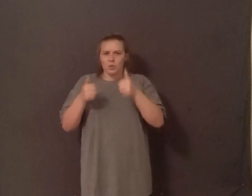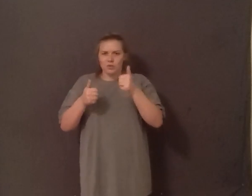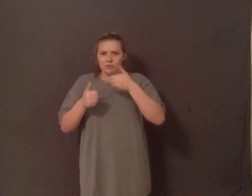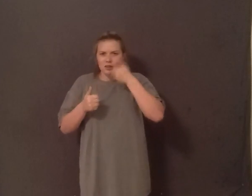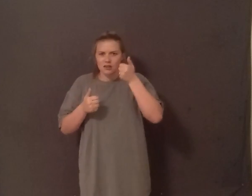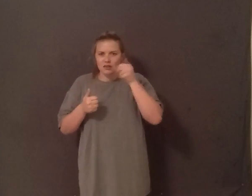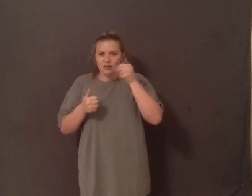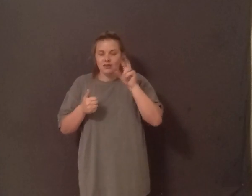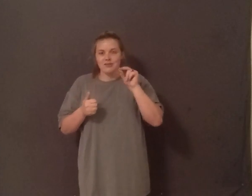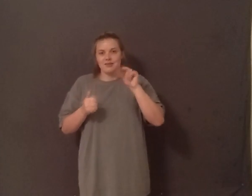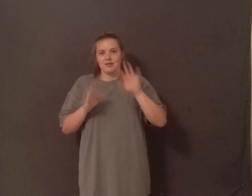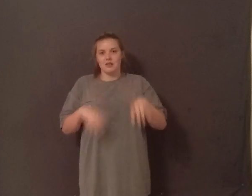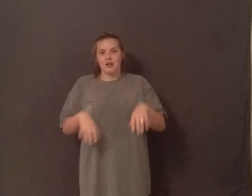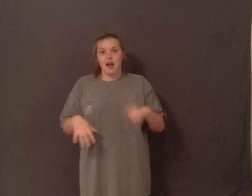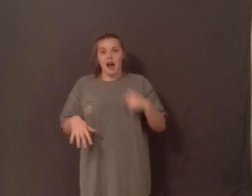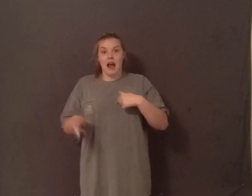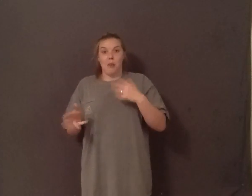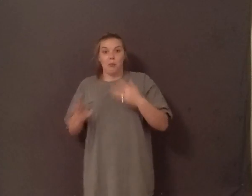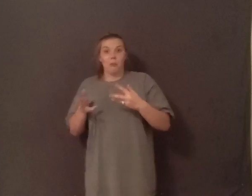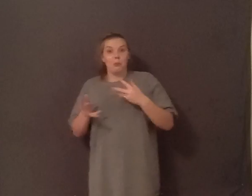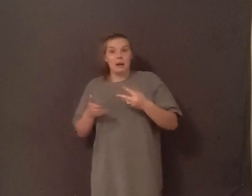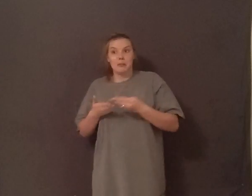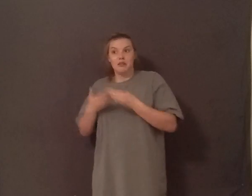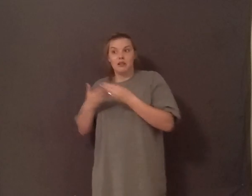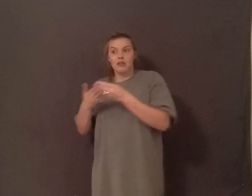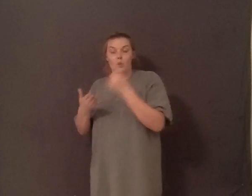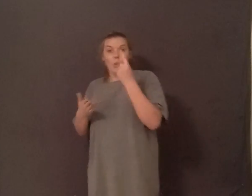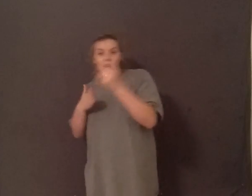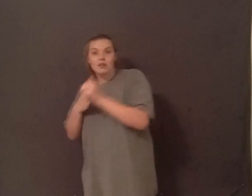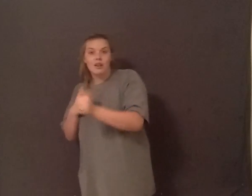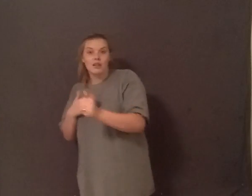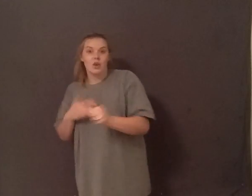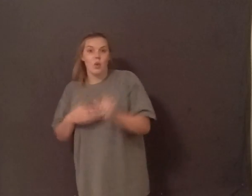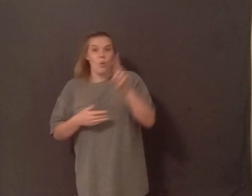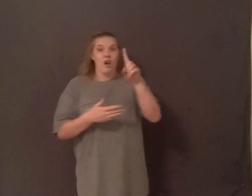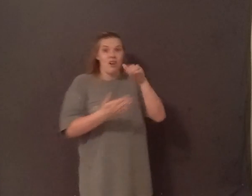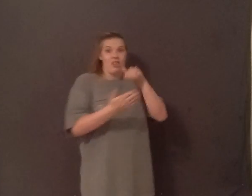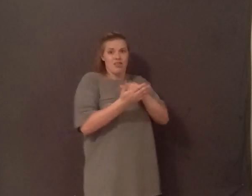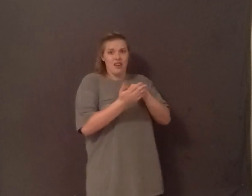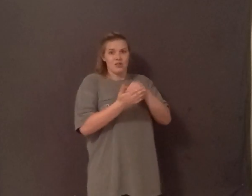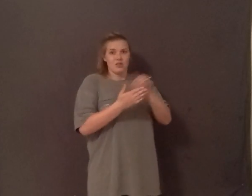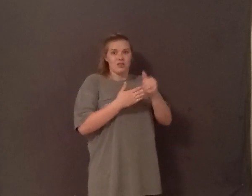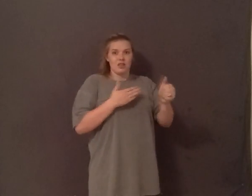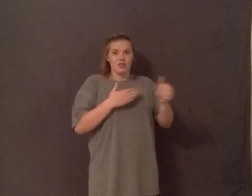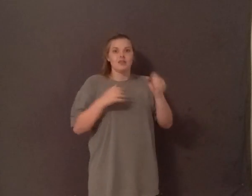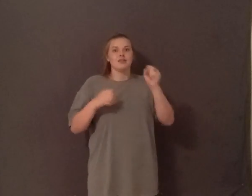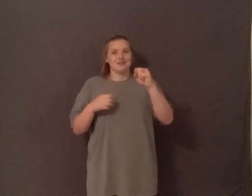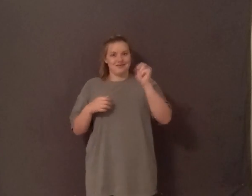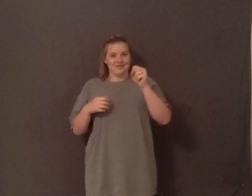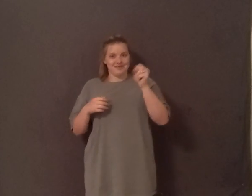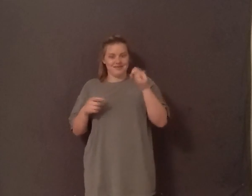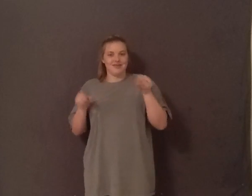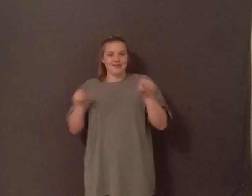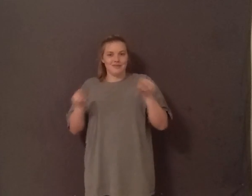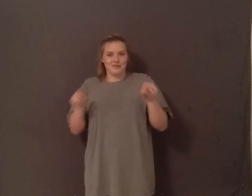say, I might give you $1,000 and I might give you $1, are you going to have stress about which one it is? Yes, probably. Why? Because you've decided